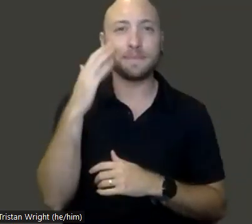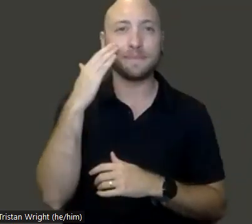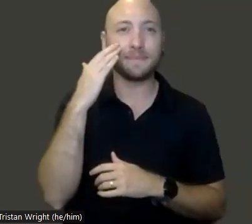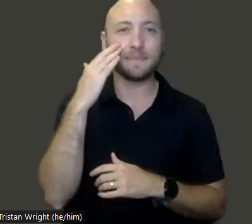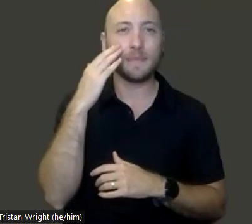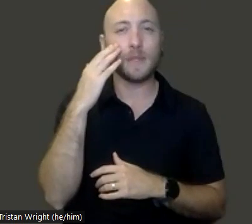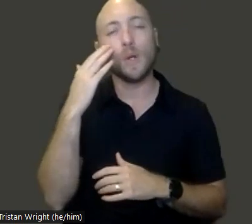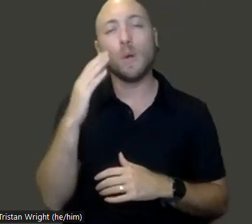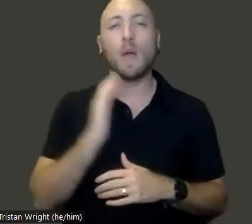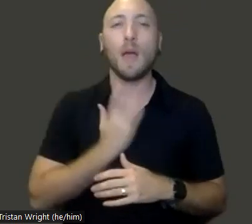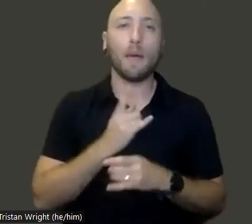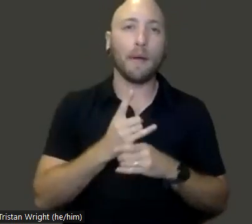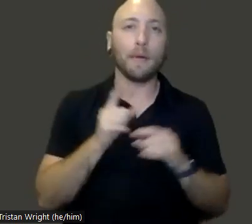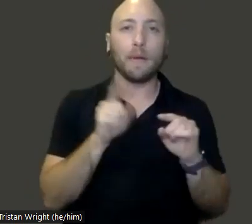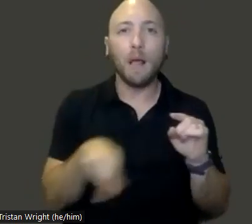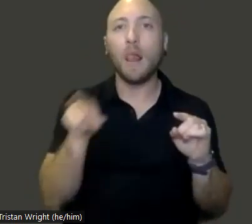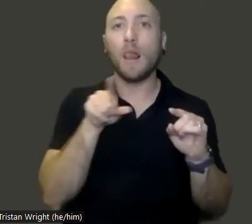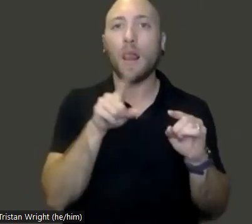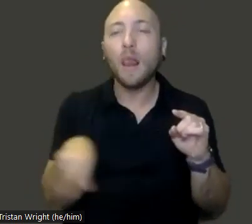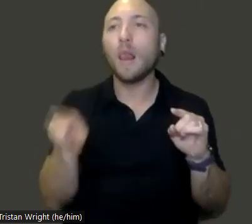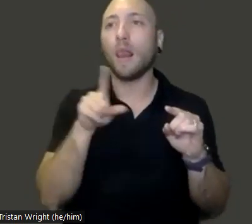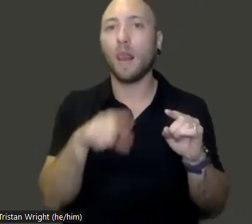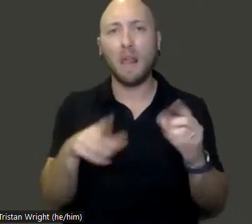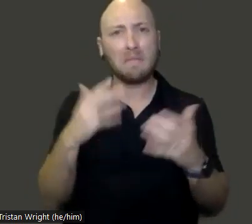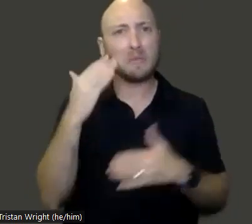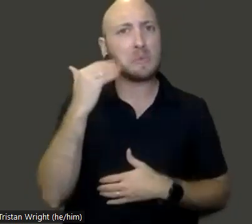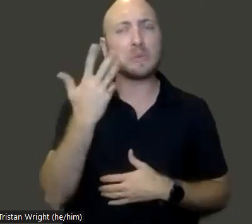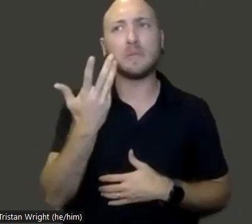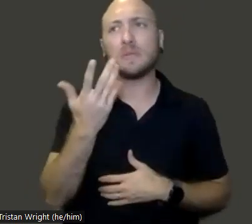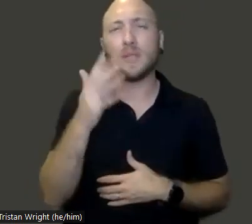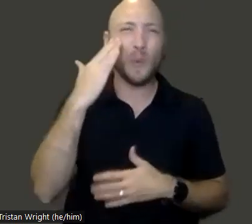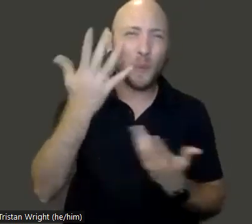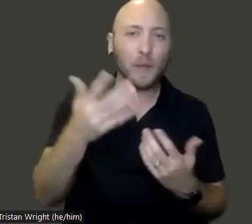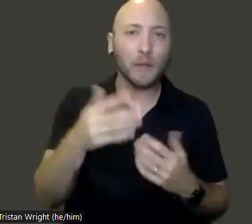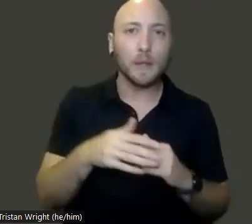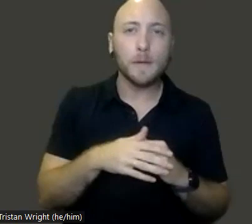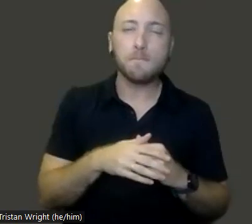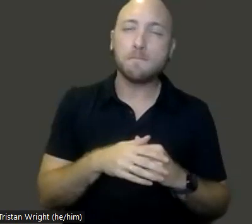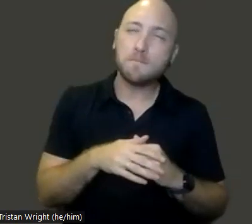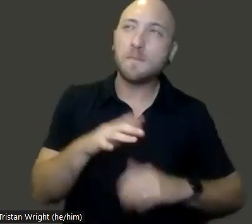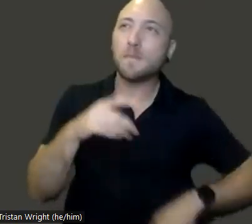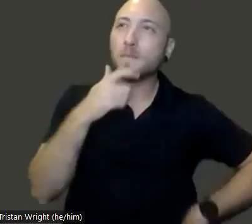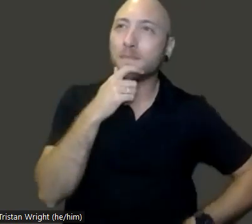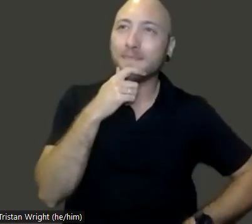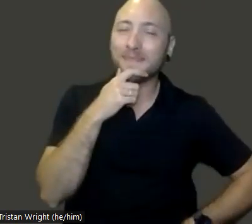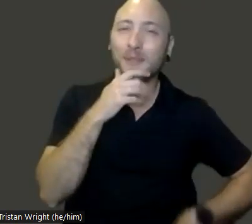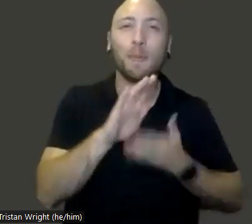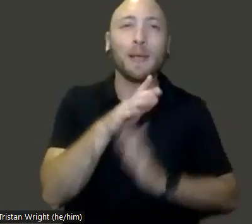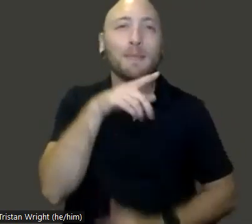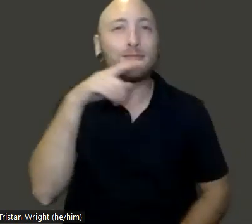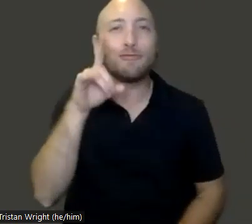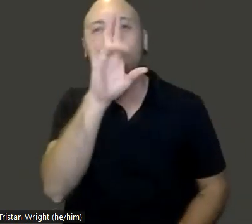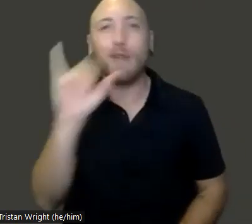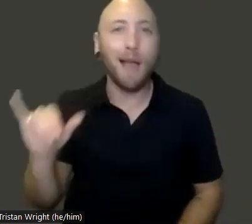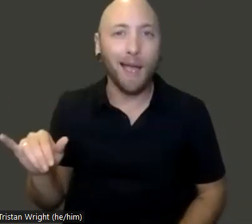of active alcoholism, I had experienced, you know, this loop of dry alcoholism.